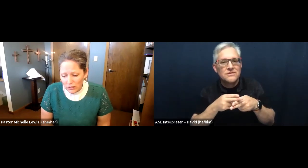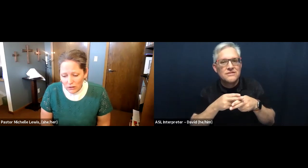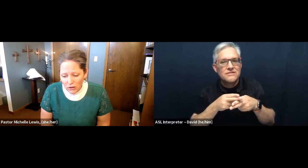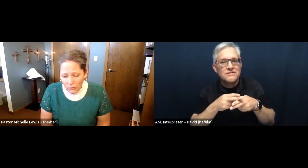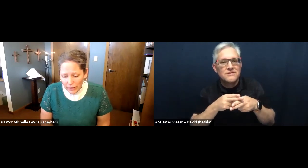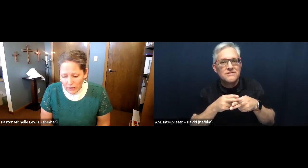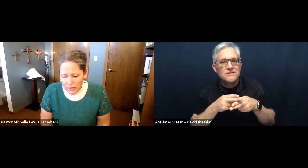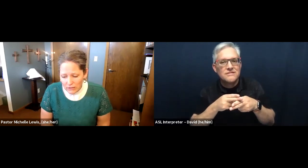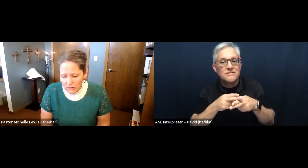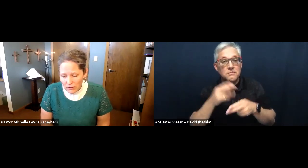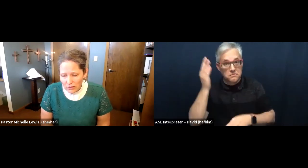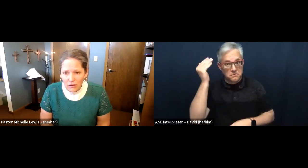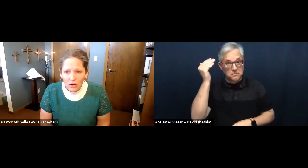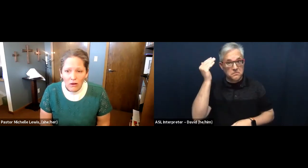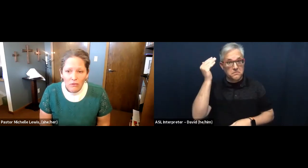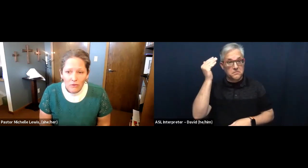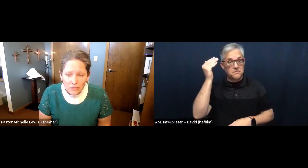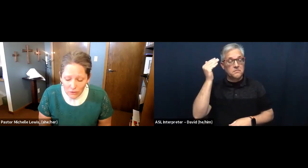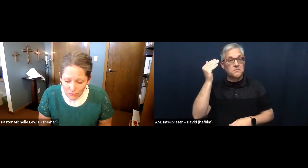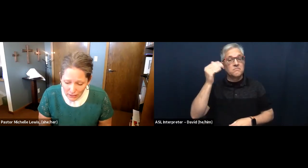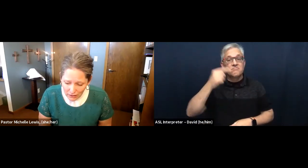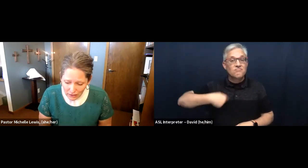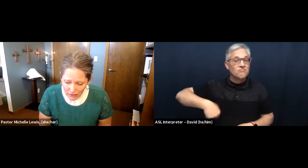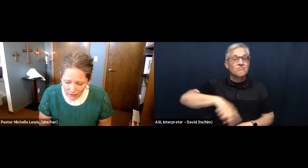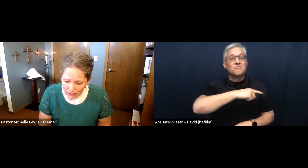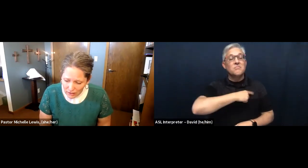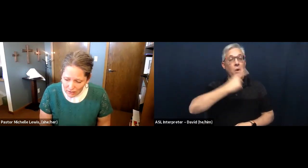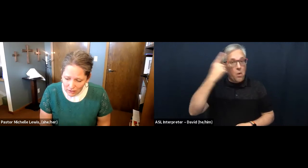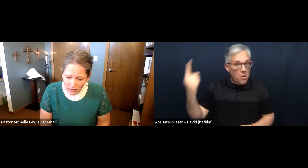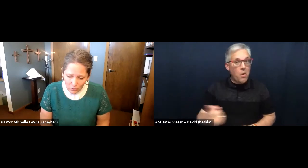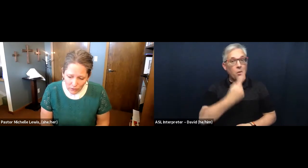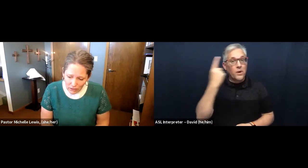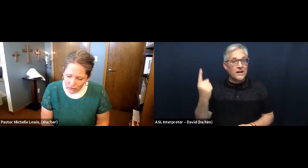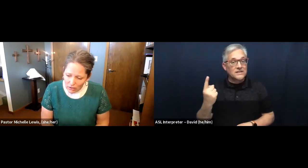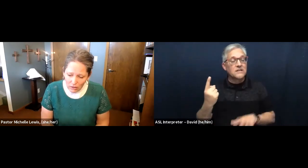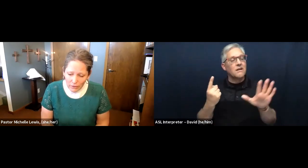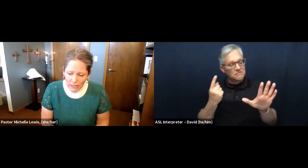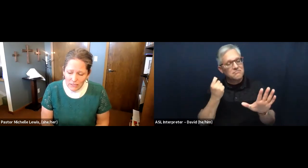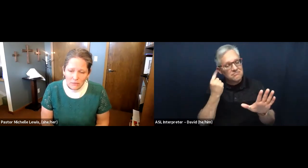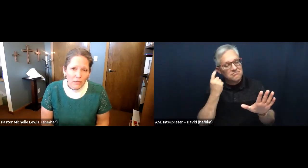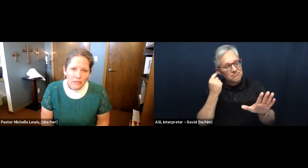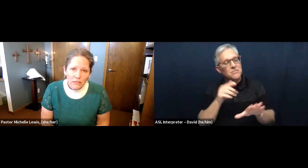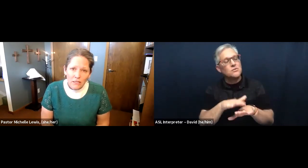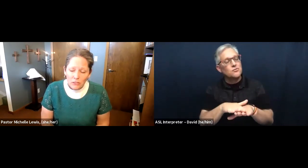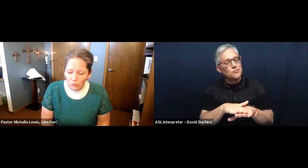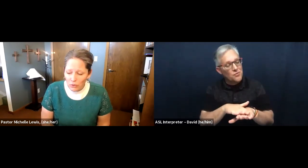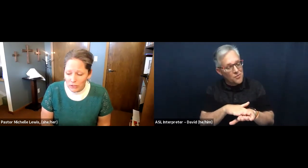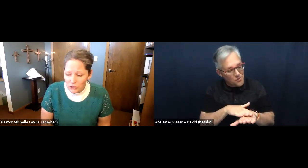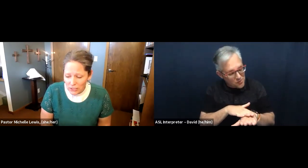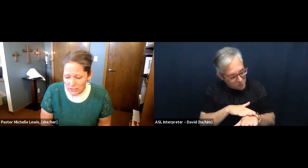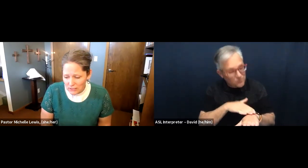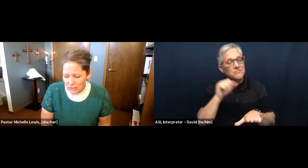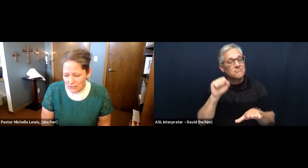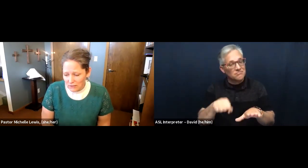because we are always, although slowly, we are always bending